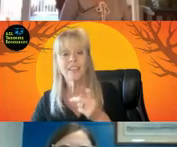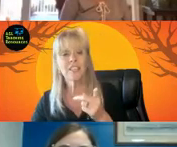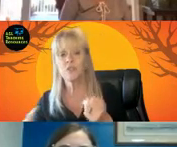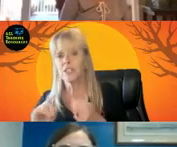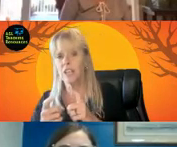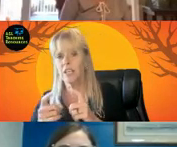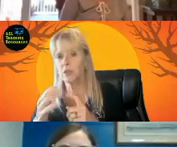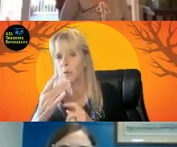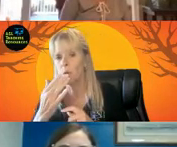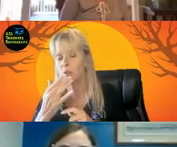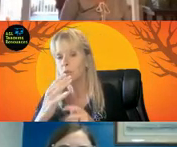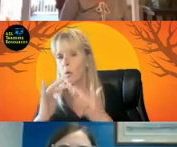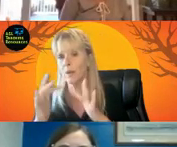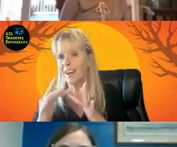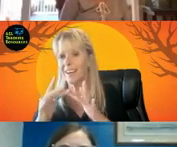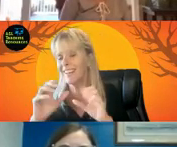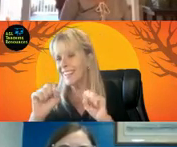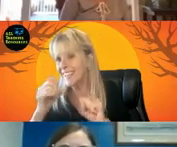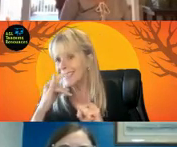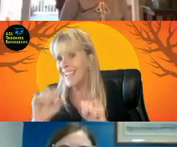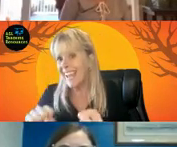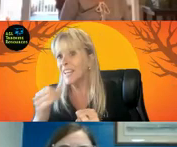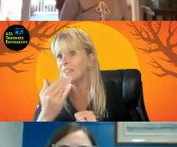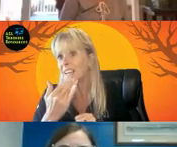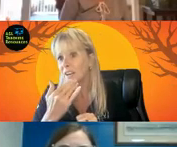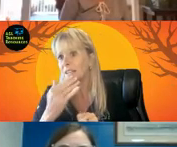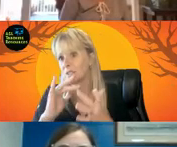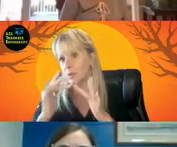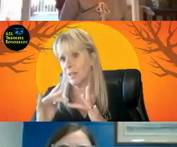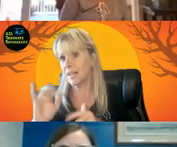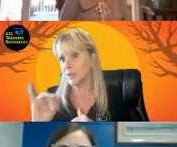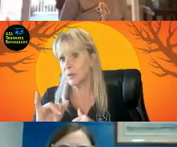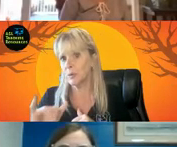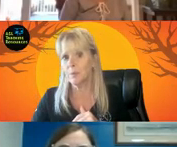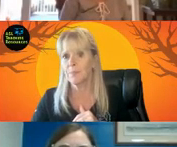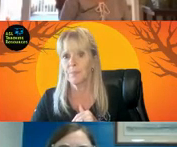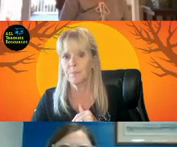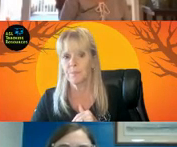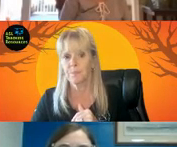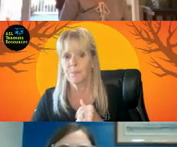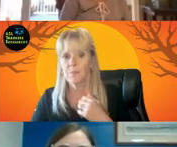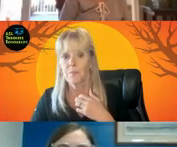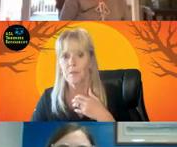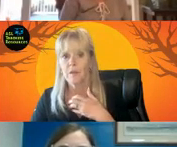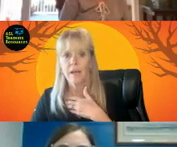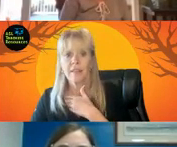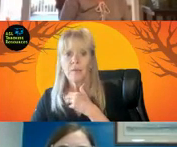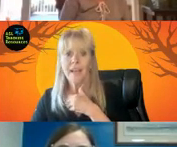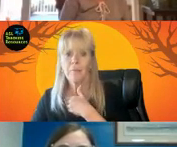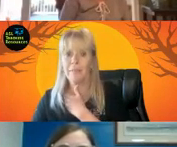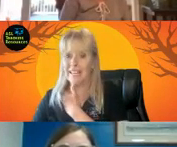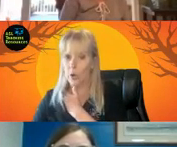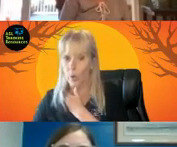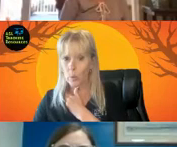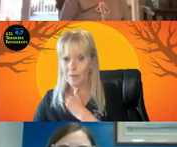And all this you can change to online, and the kids can even color these online too. And then